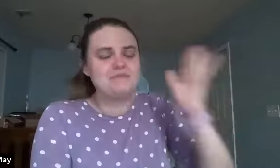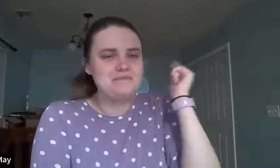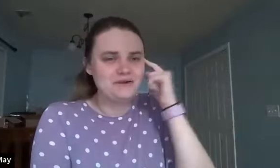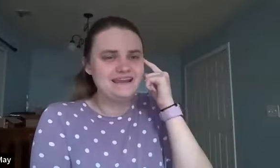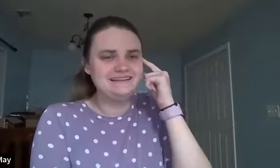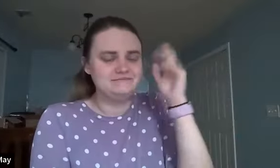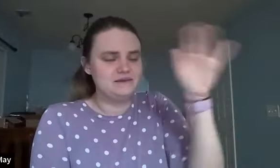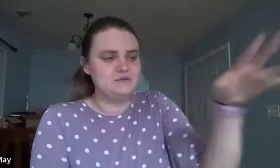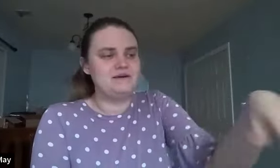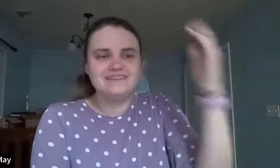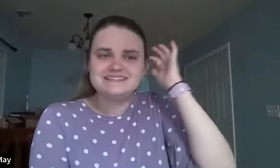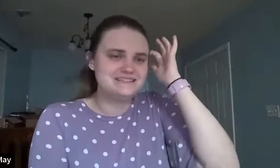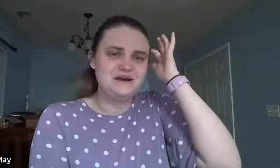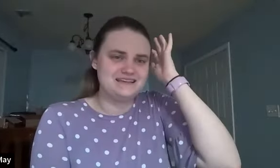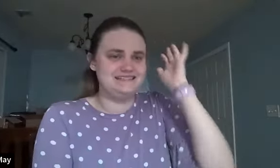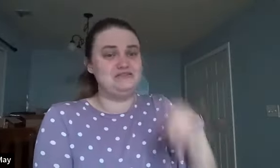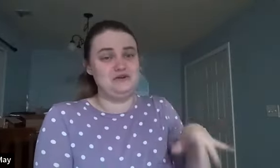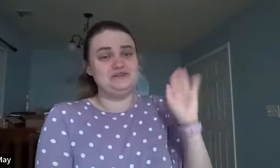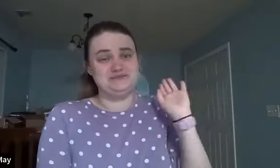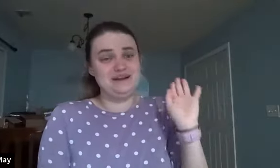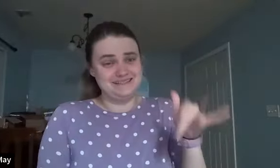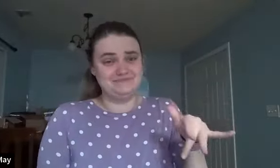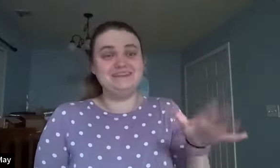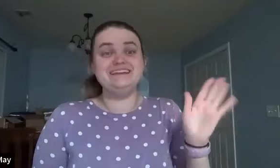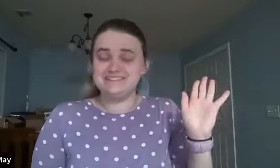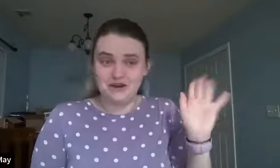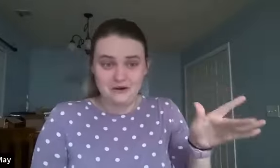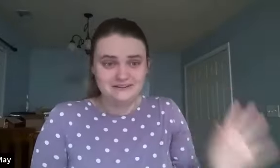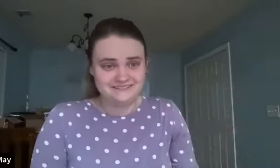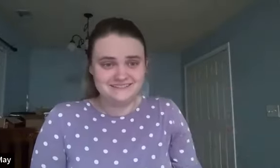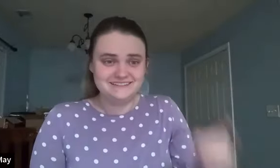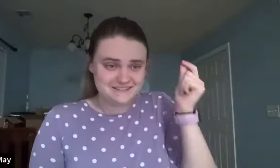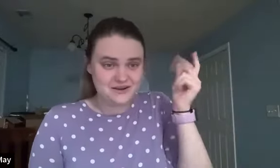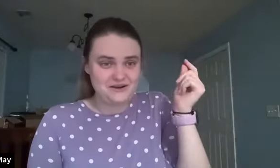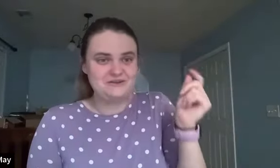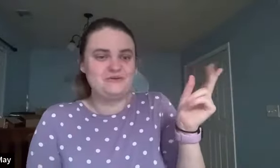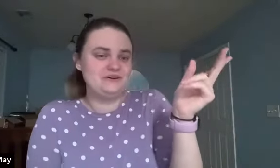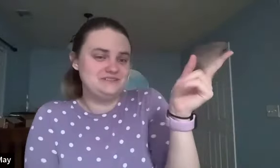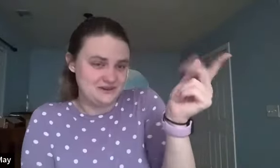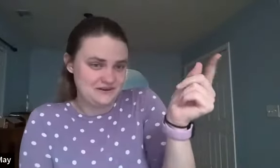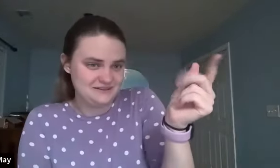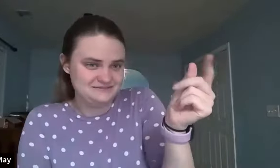my list still has it down low, which is why I skipped it. And it's dog, dog, or dog.